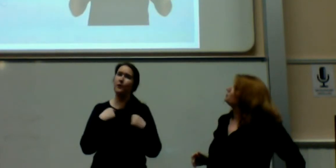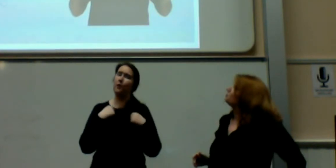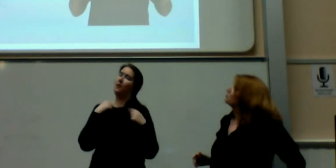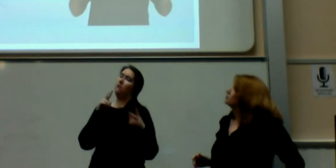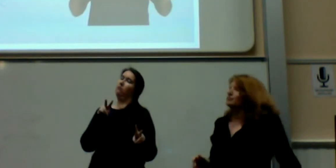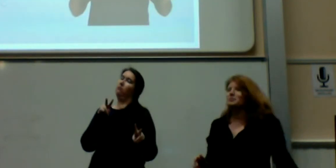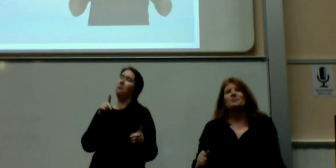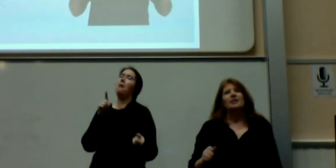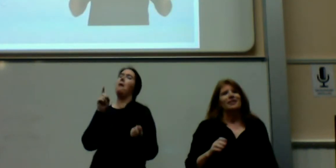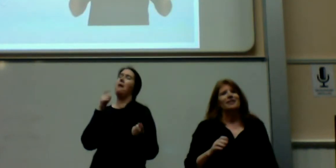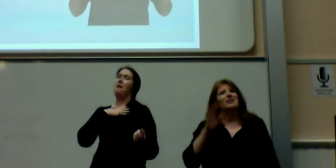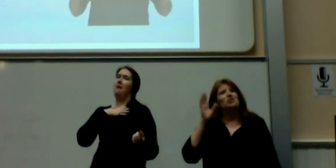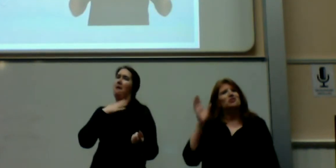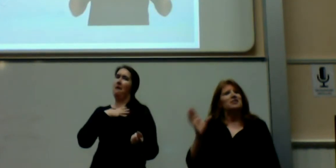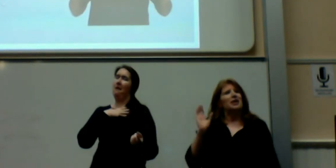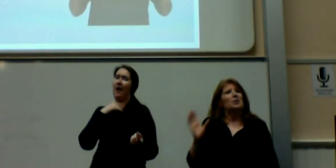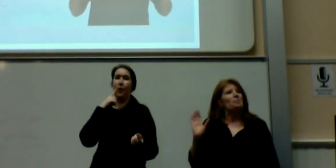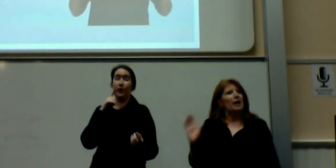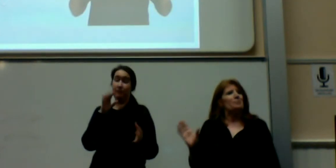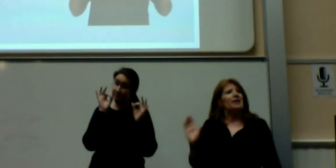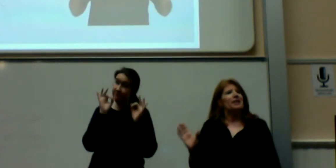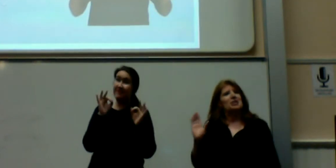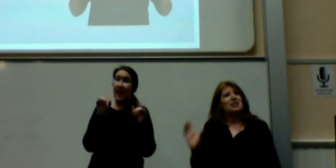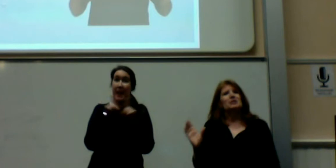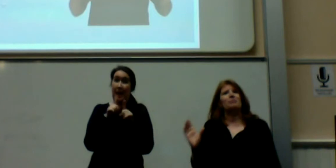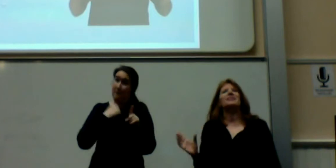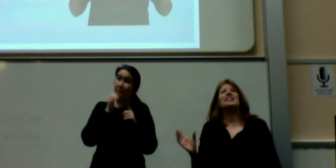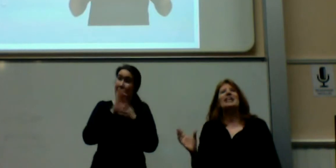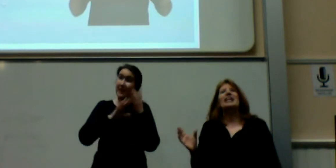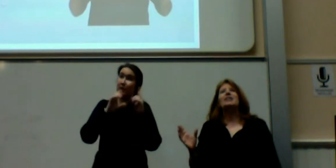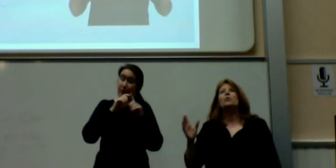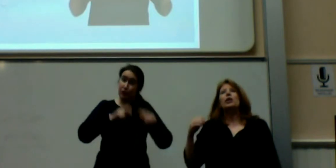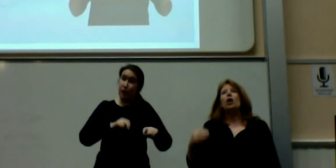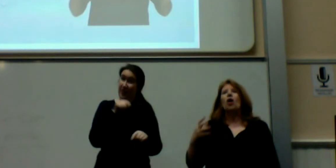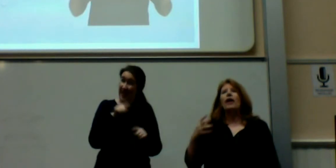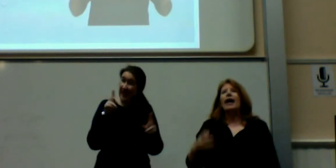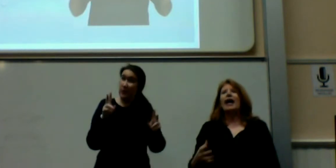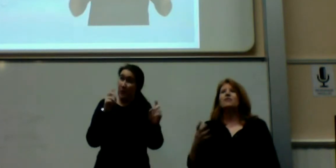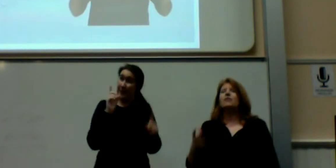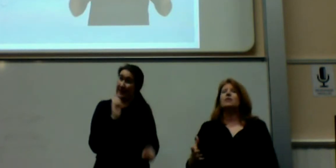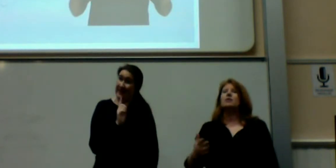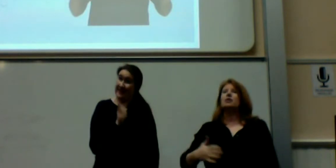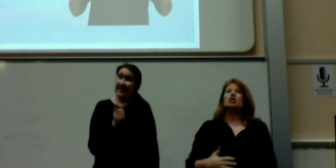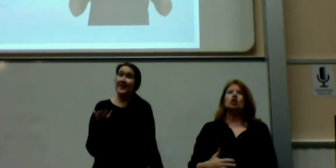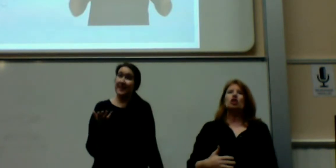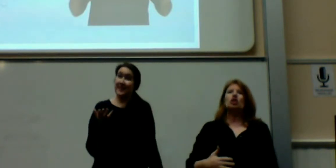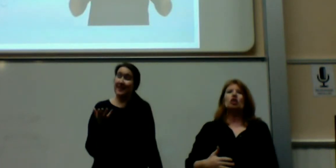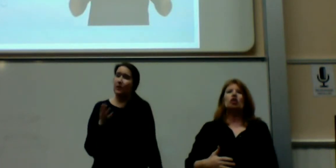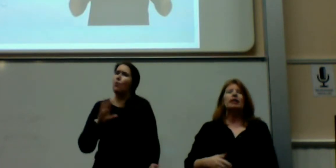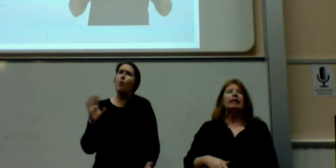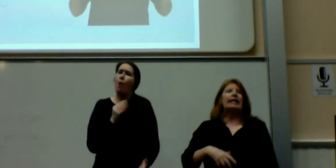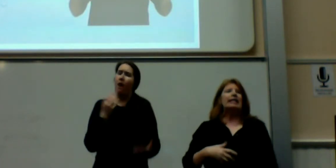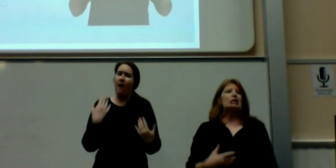myself, that's just like what my PhD is about, is that we all have this